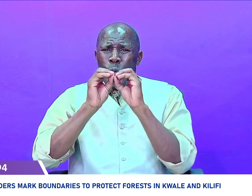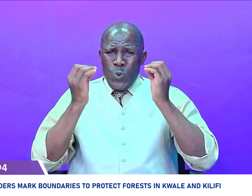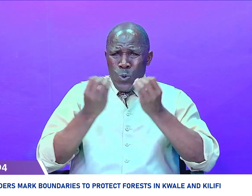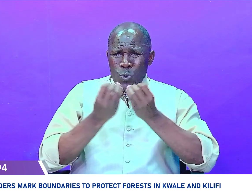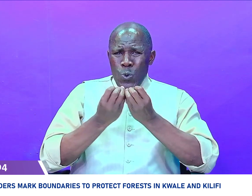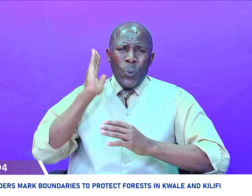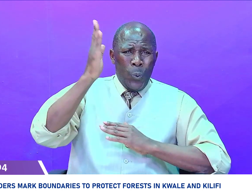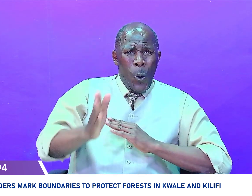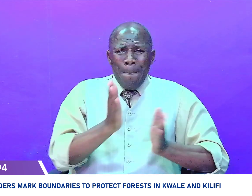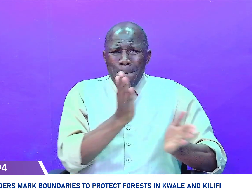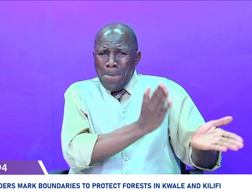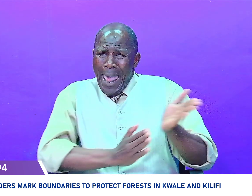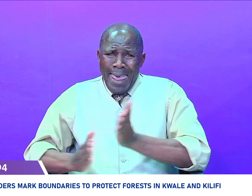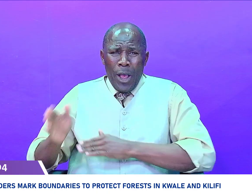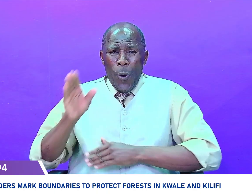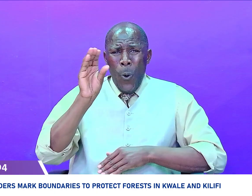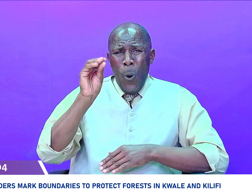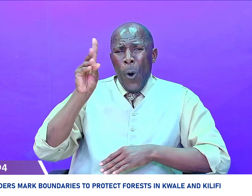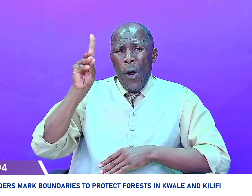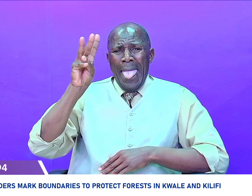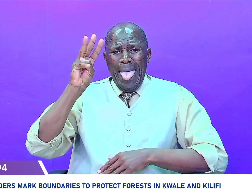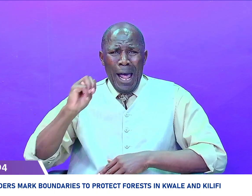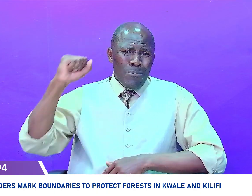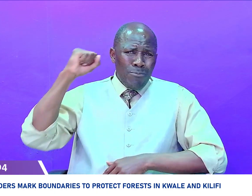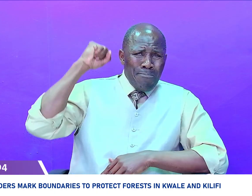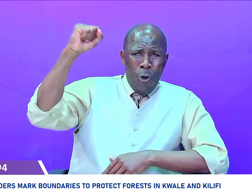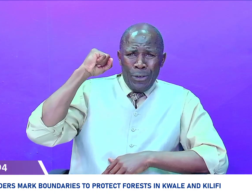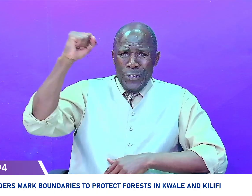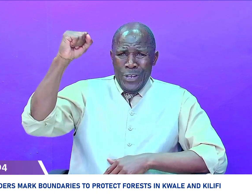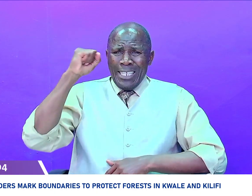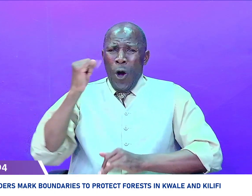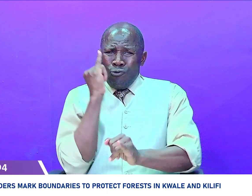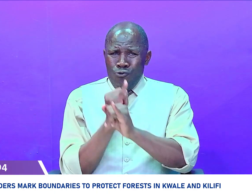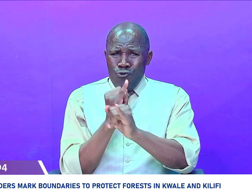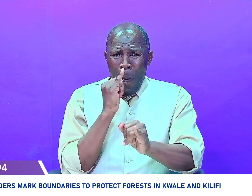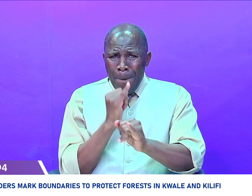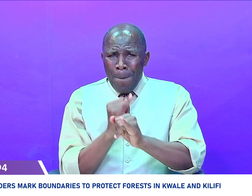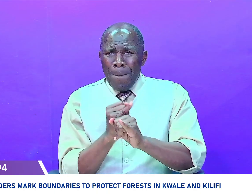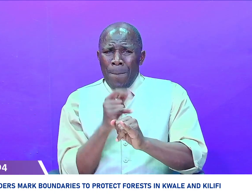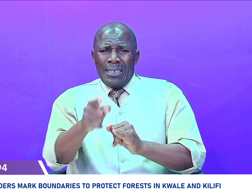would prepare ODM politically and operationally for the upcoming elections.